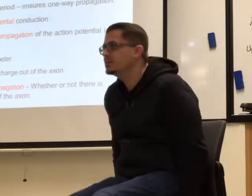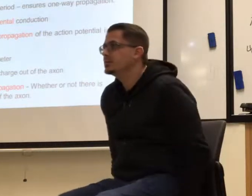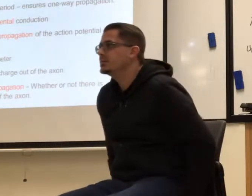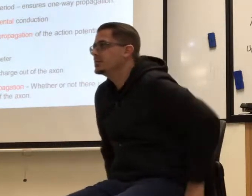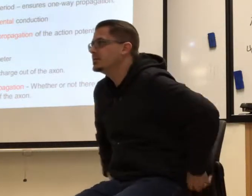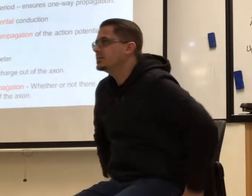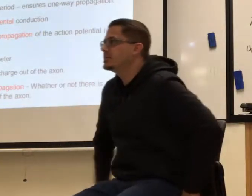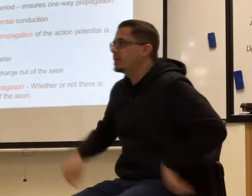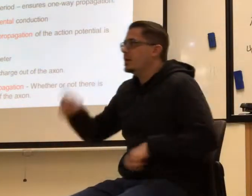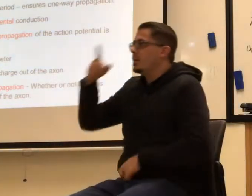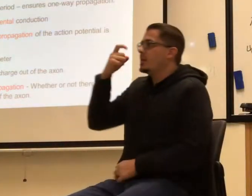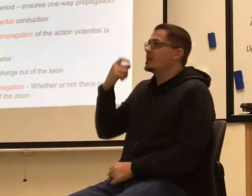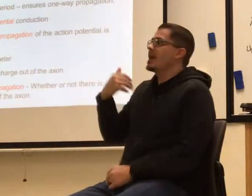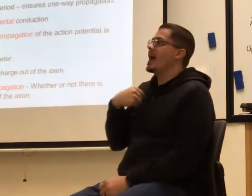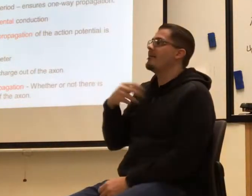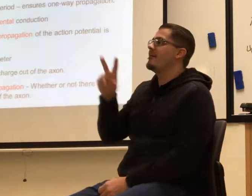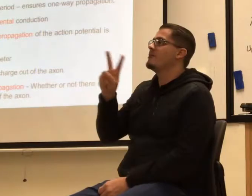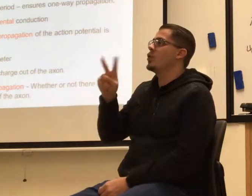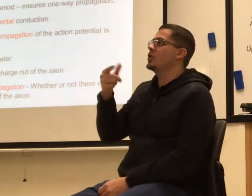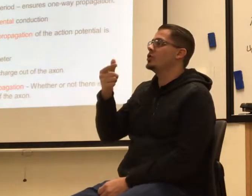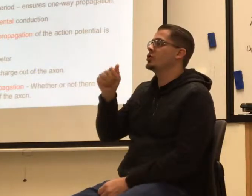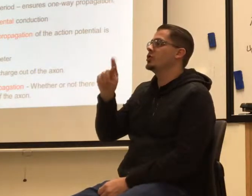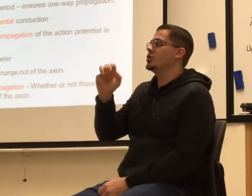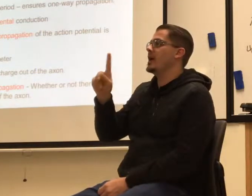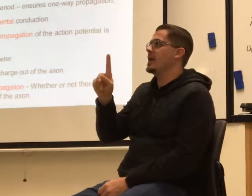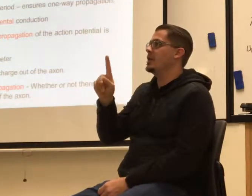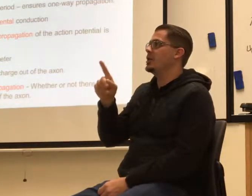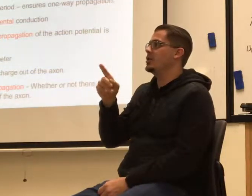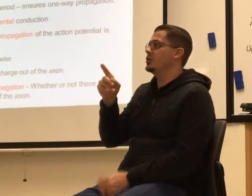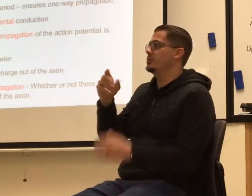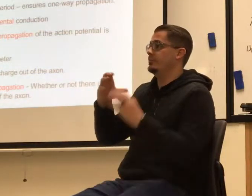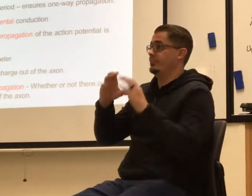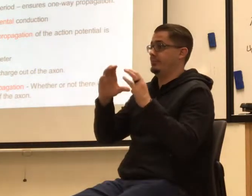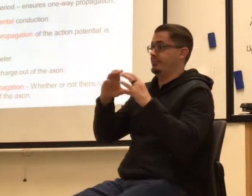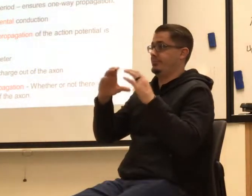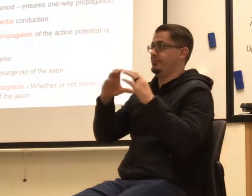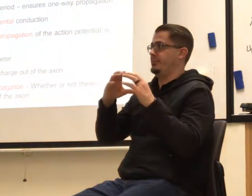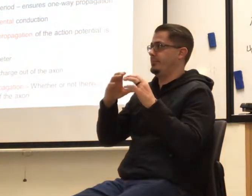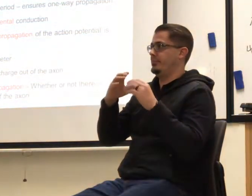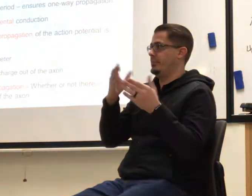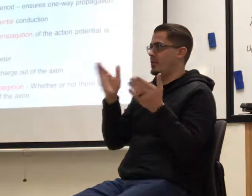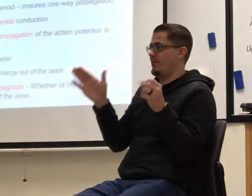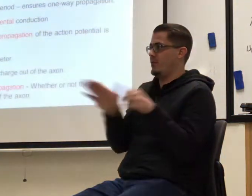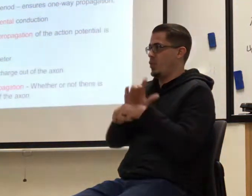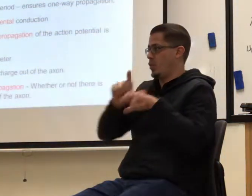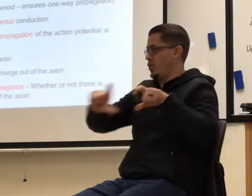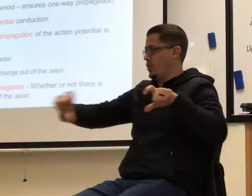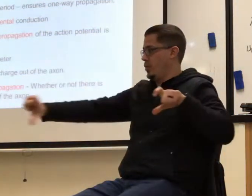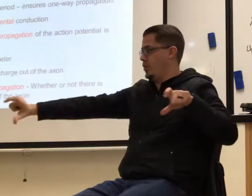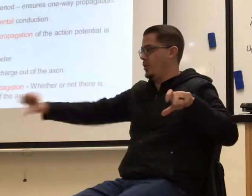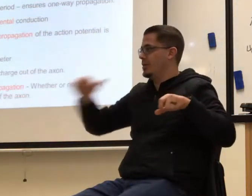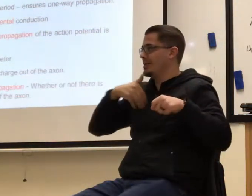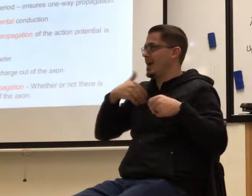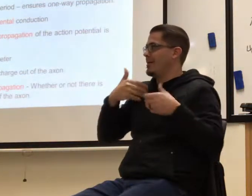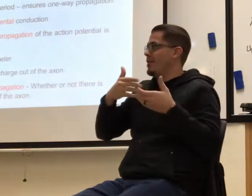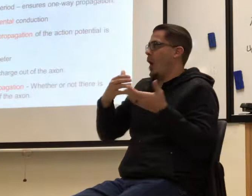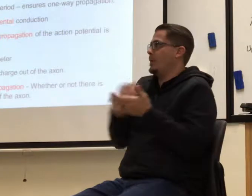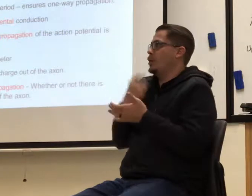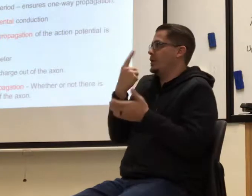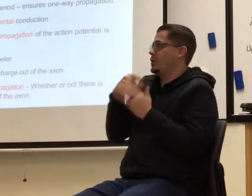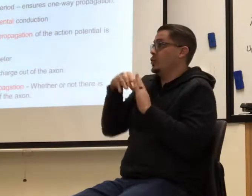Because there's voltage-gated channels along the whole thing. Doesn't have a chance to die out.